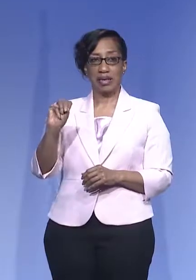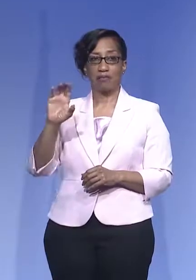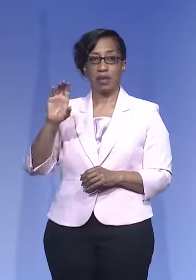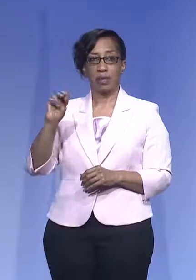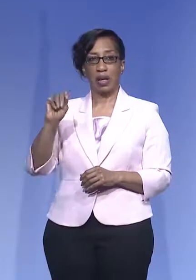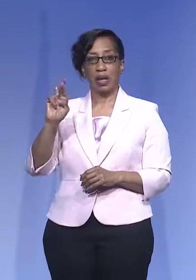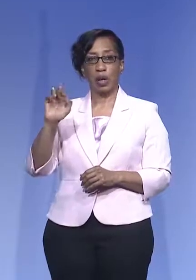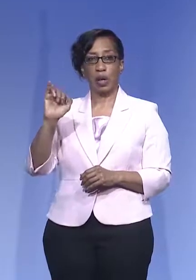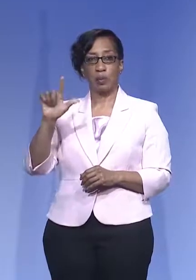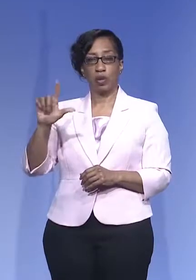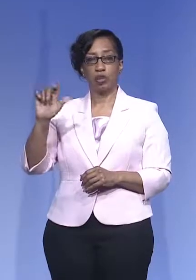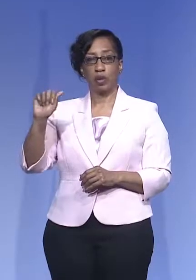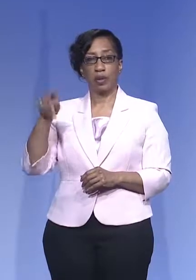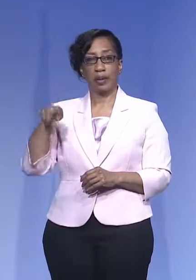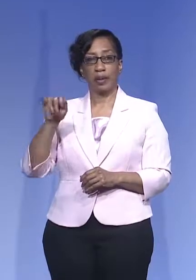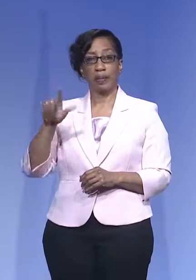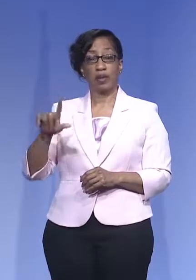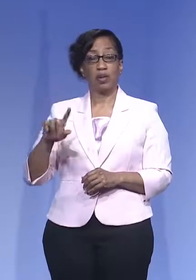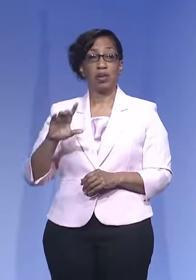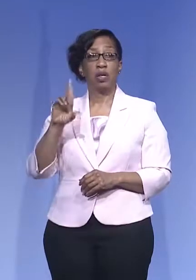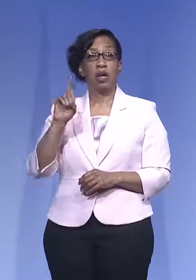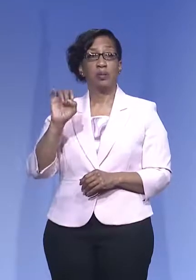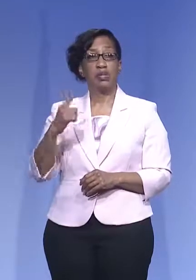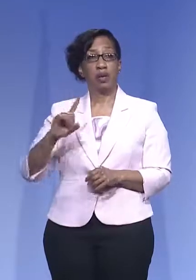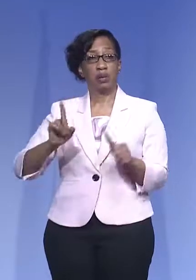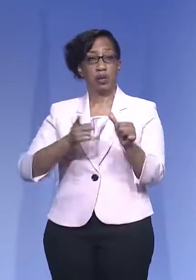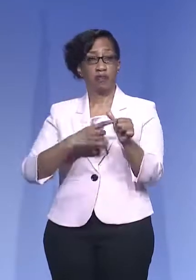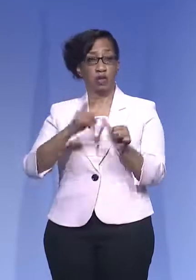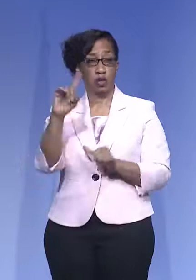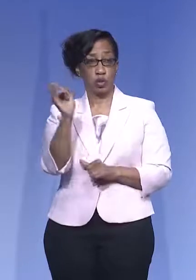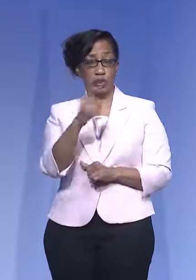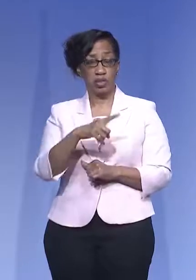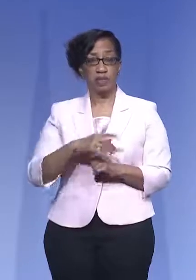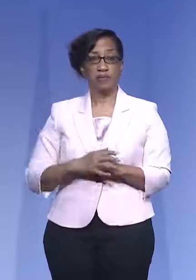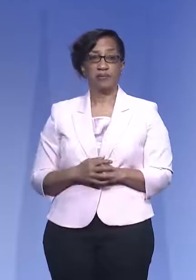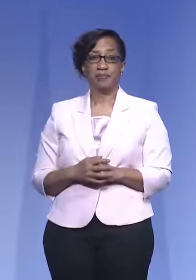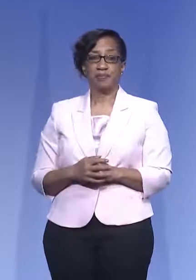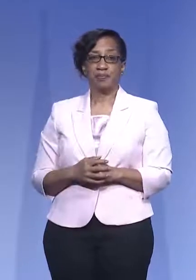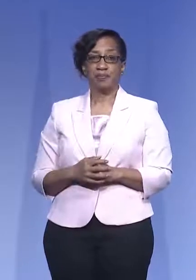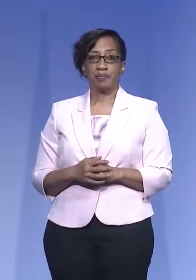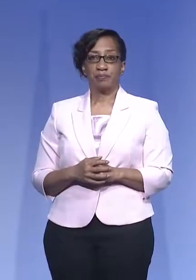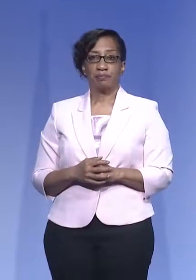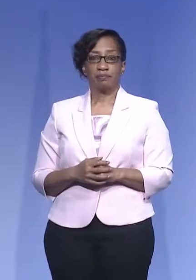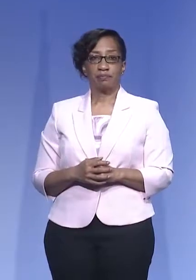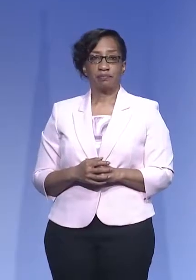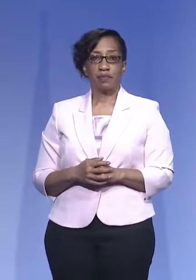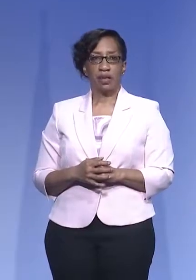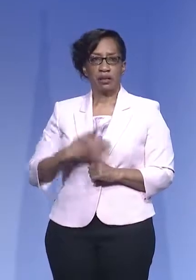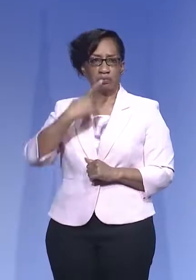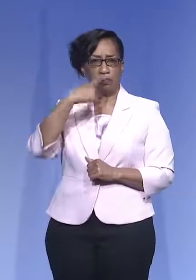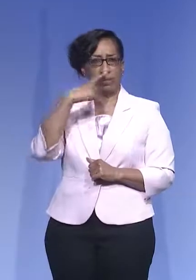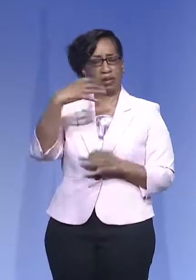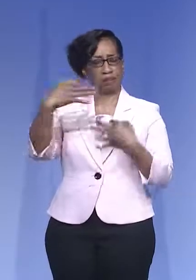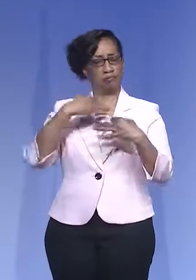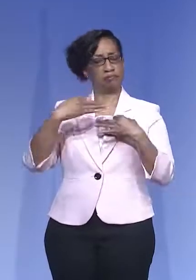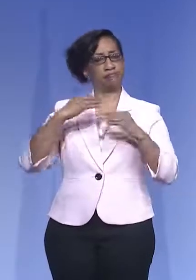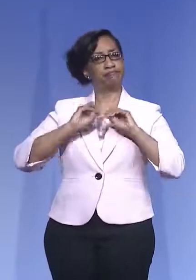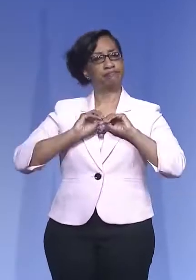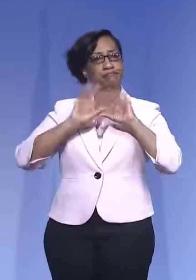Hi, Doug, my first question is for you, and maybe you just could clarify this a little bit.